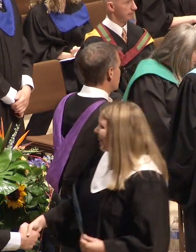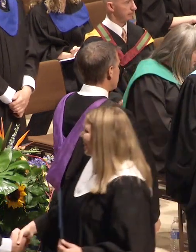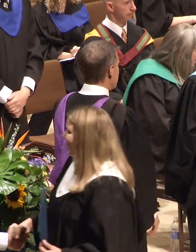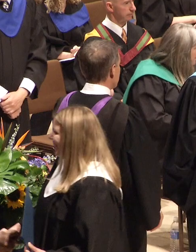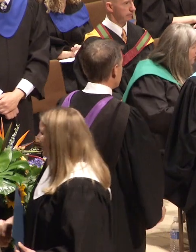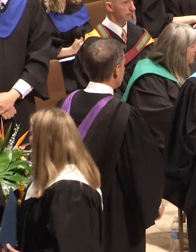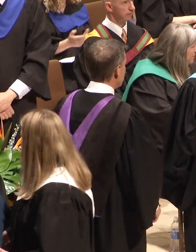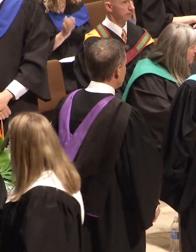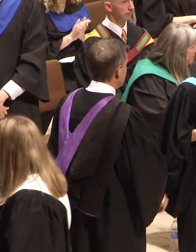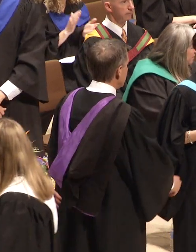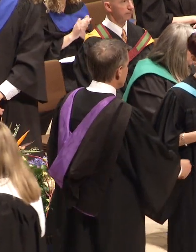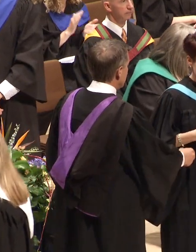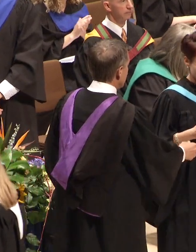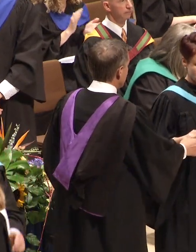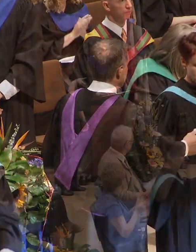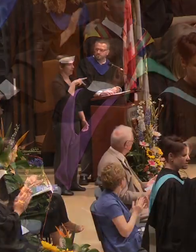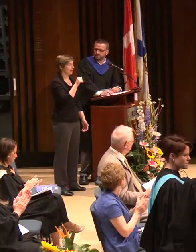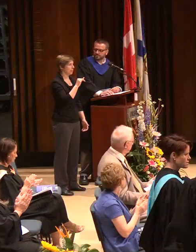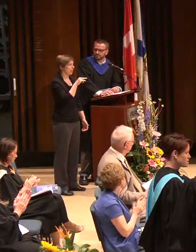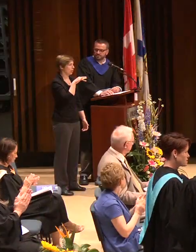Janice Page.